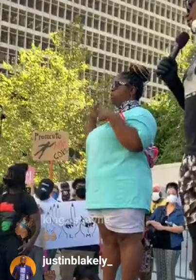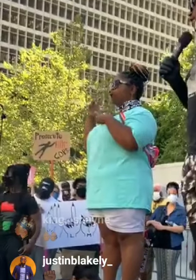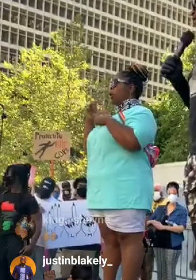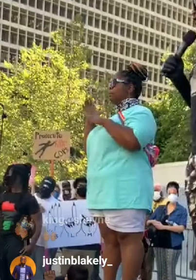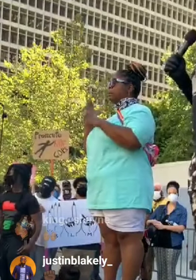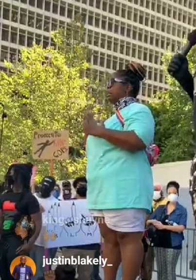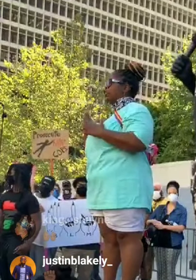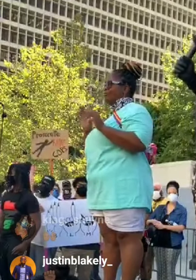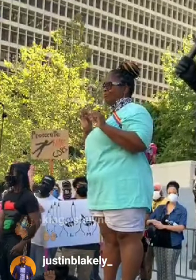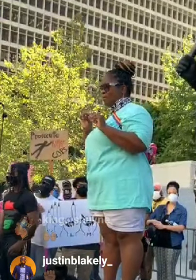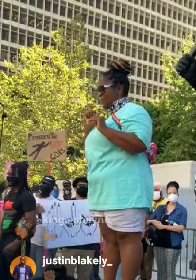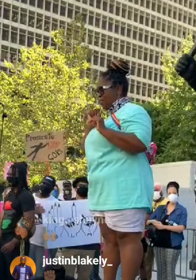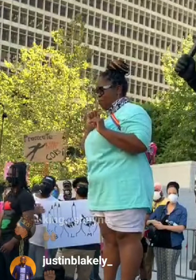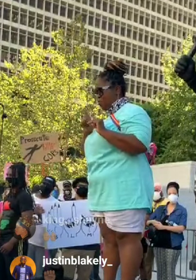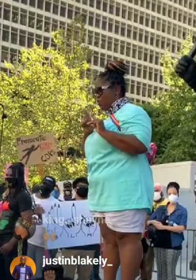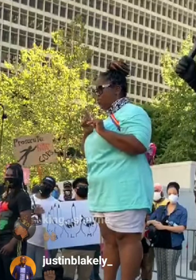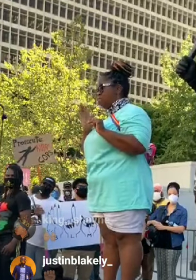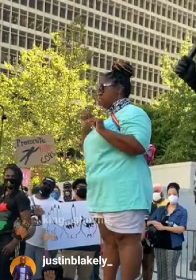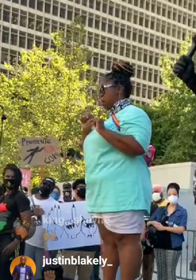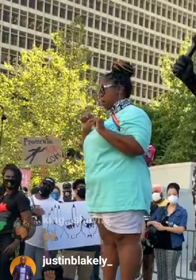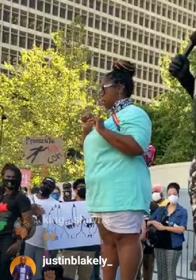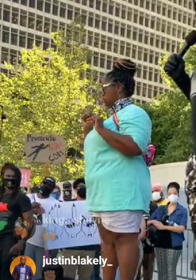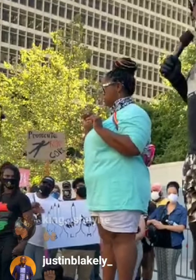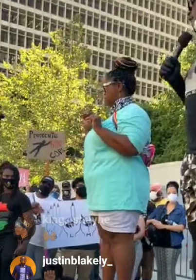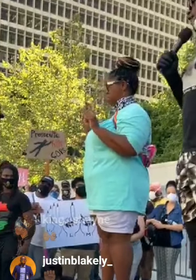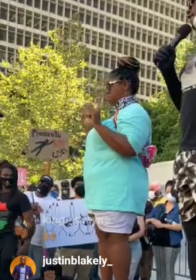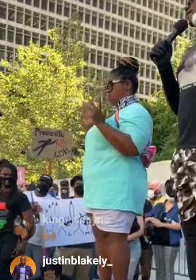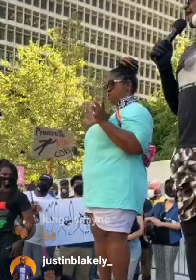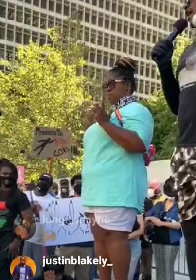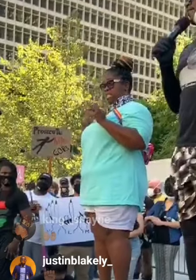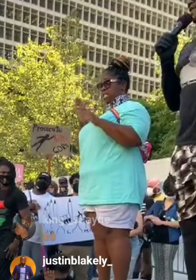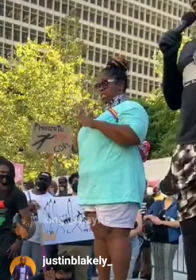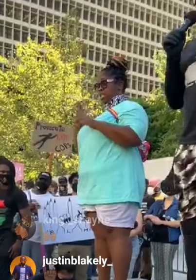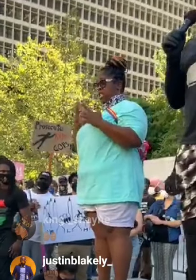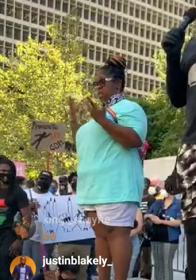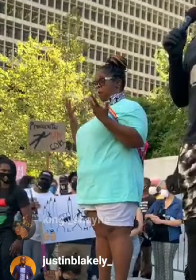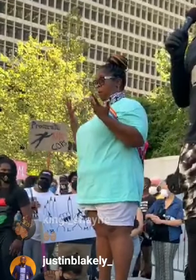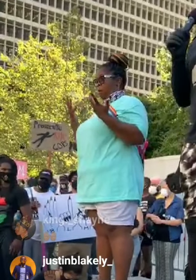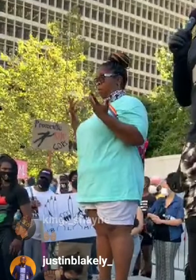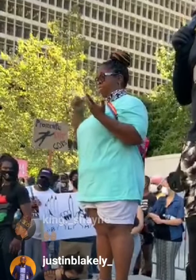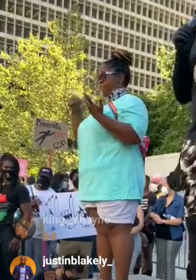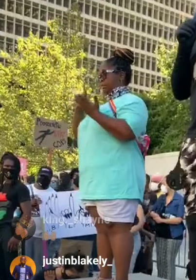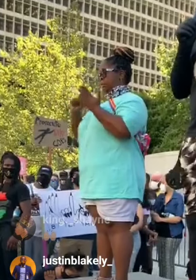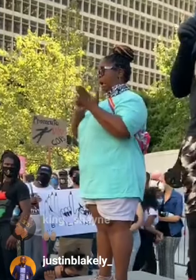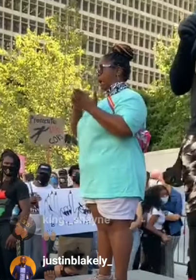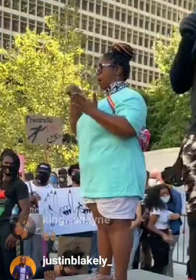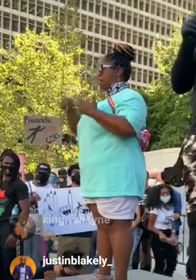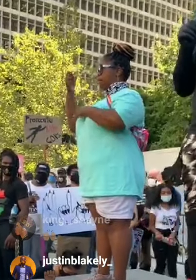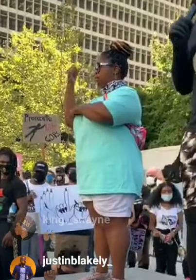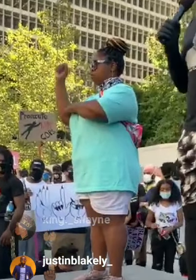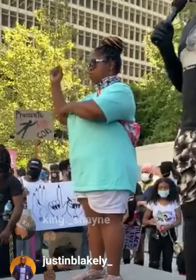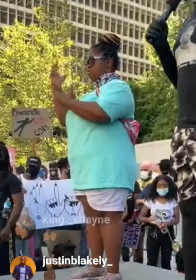in the world, but if that's what folks ask of me in this time and in this movement,